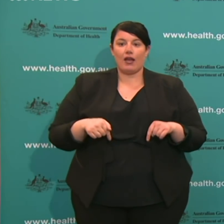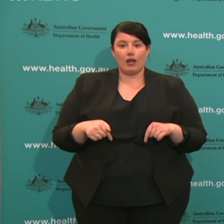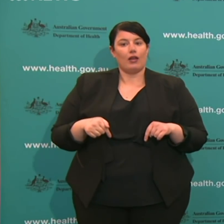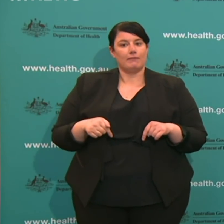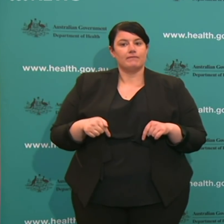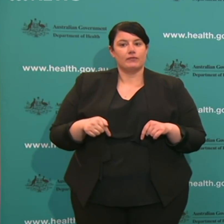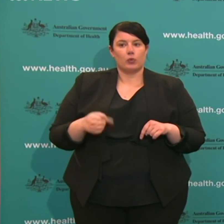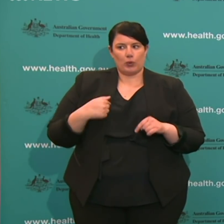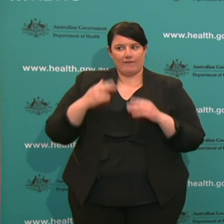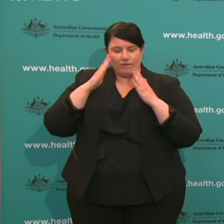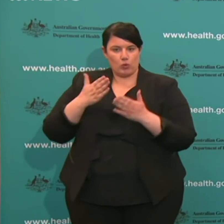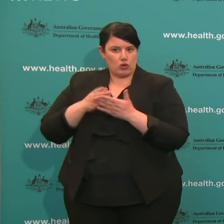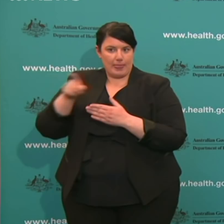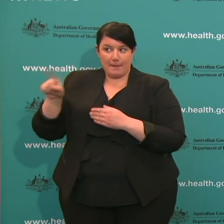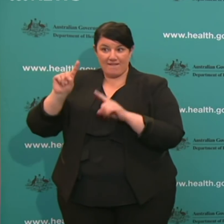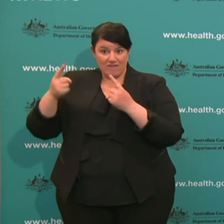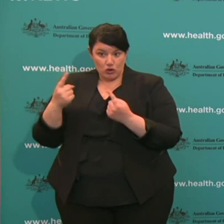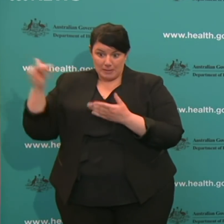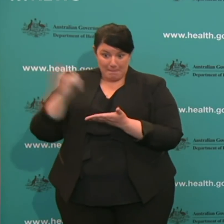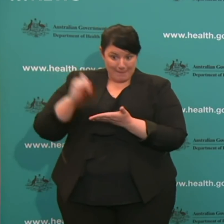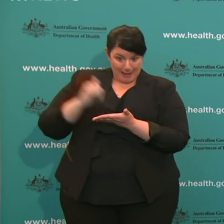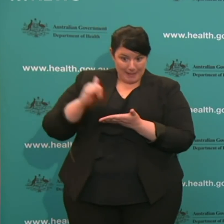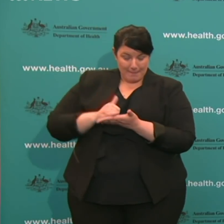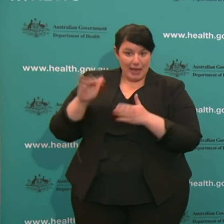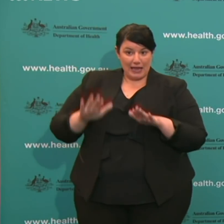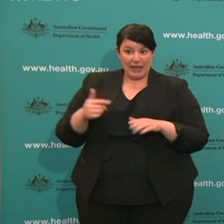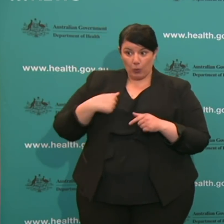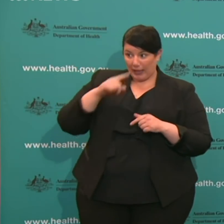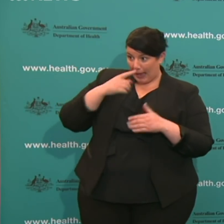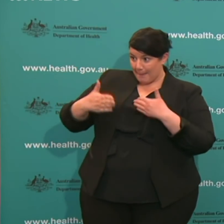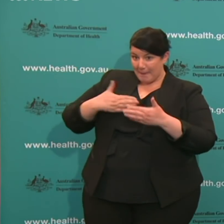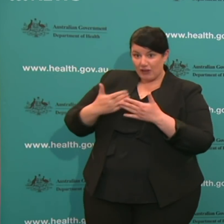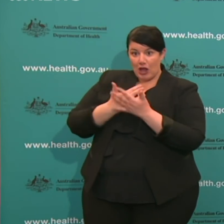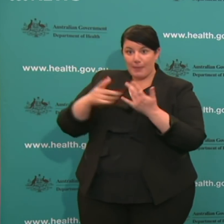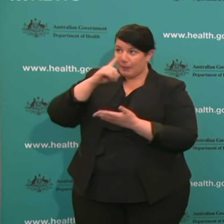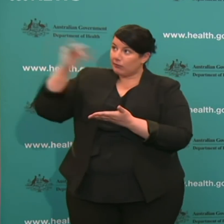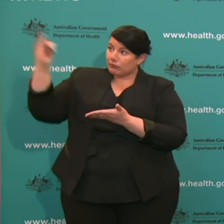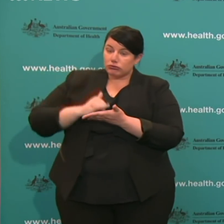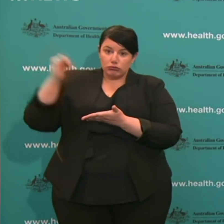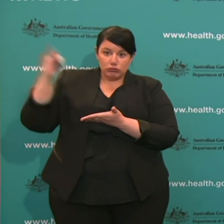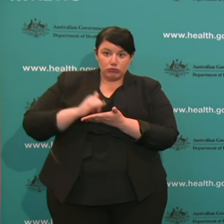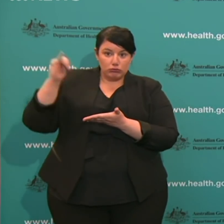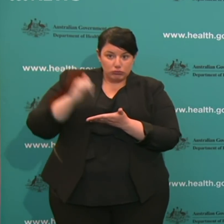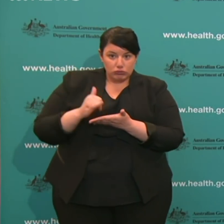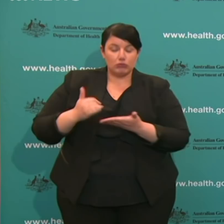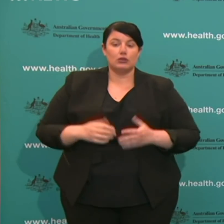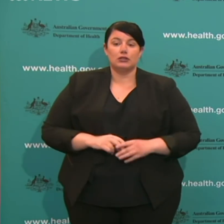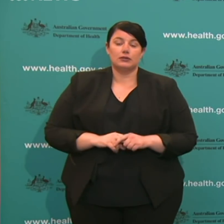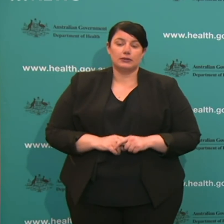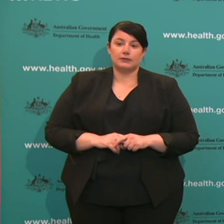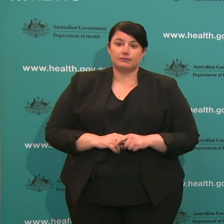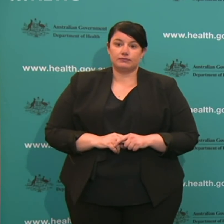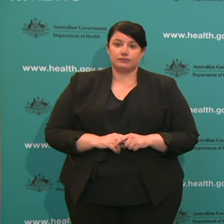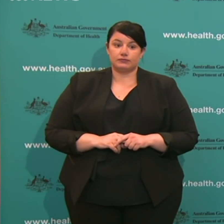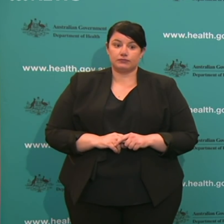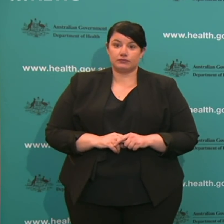to Australia, and the capacity of our jurisdictions to be able to manage those numbers, which have